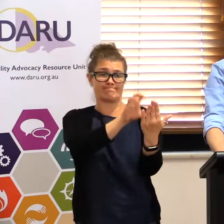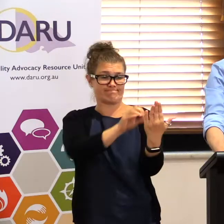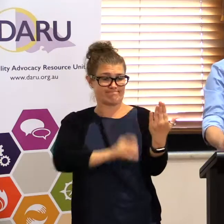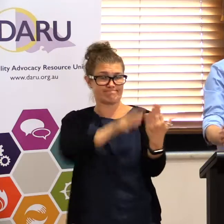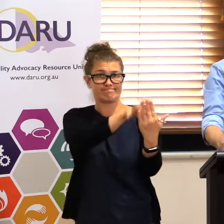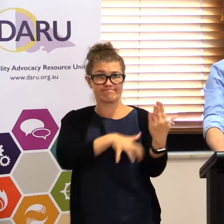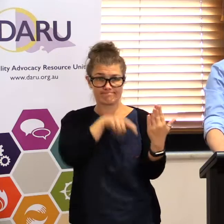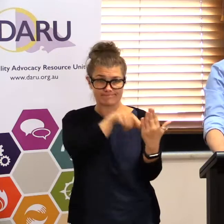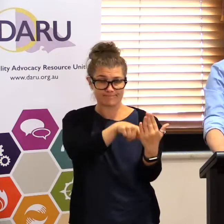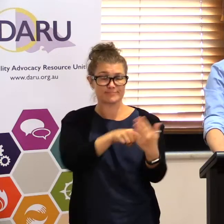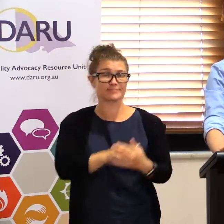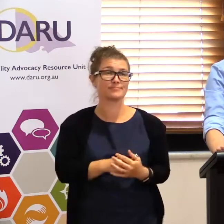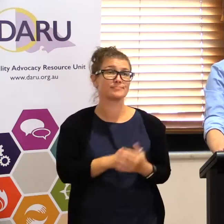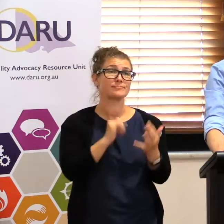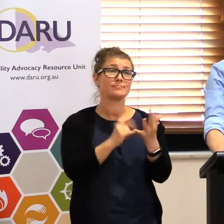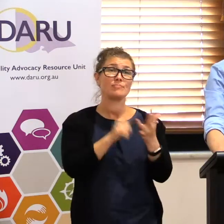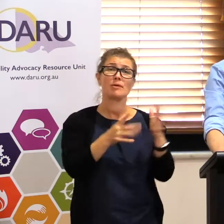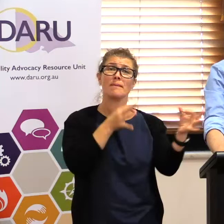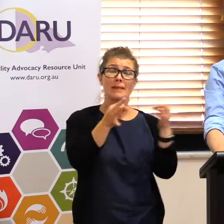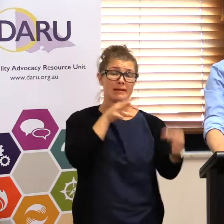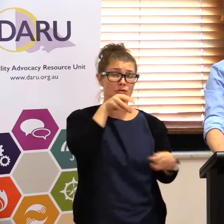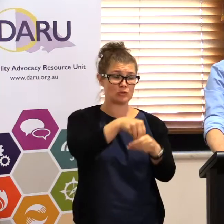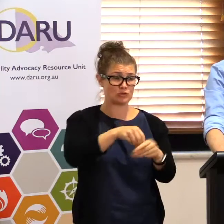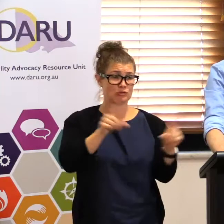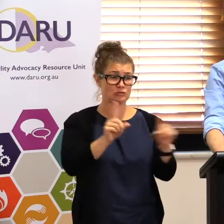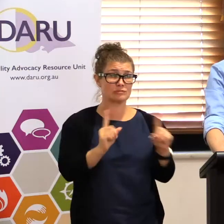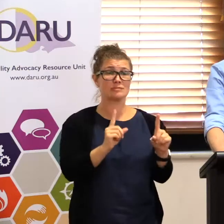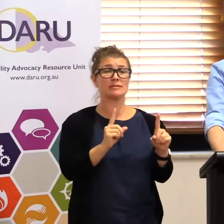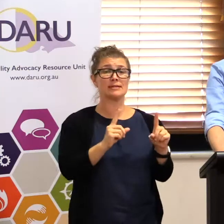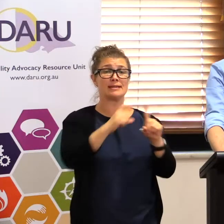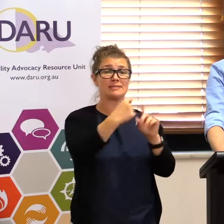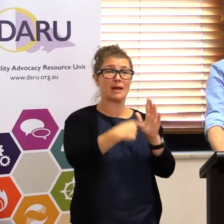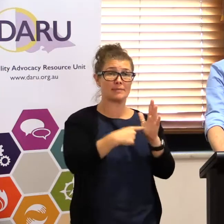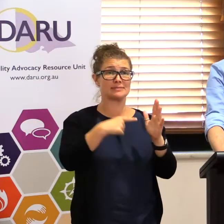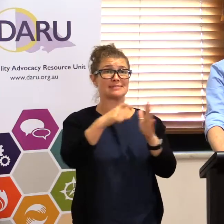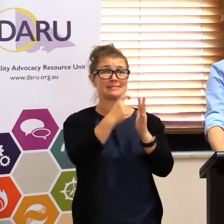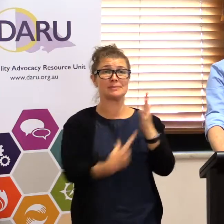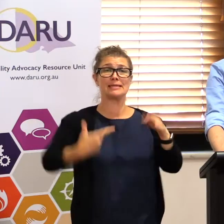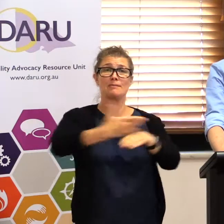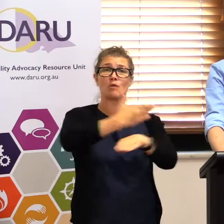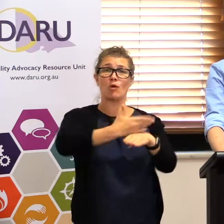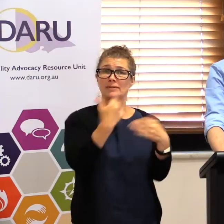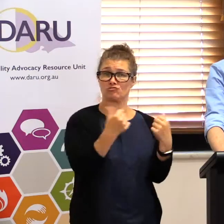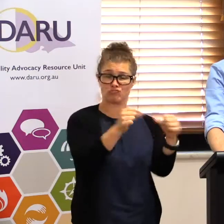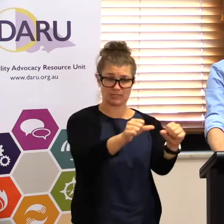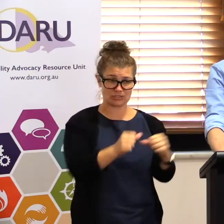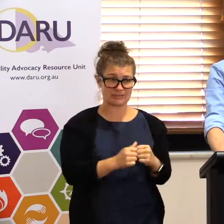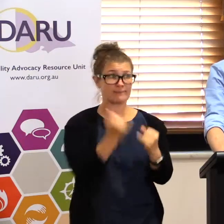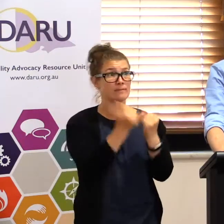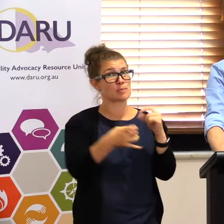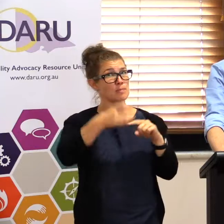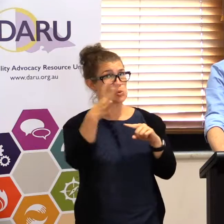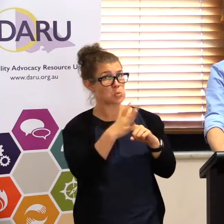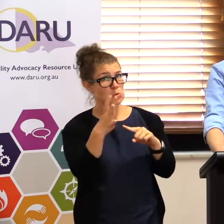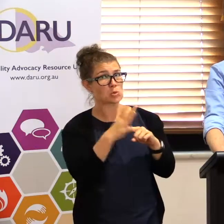So as part of the plan includes the department's disability employment strategy. So that's a really important part of